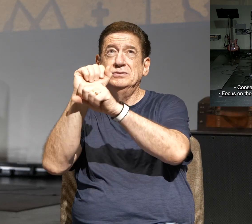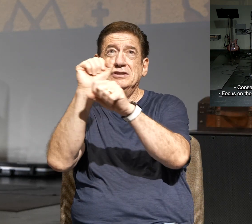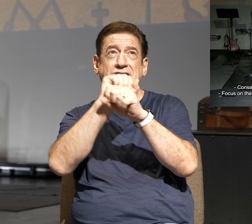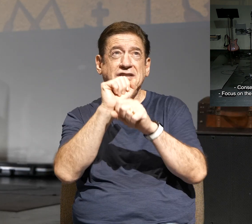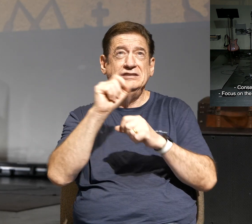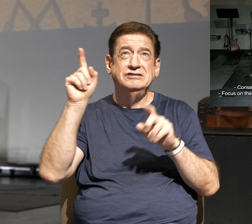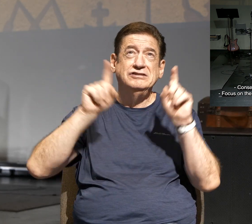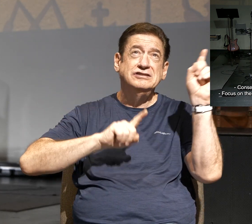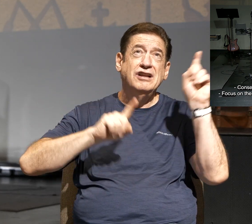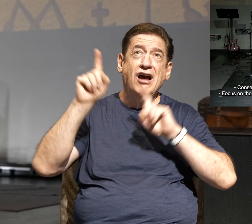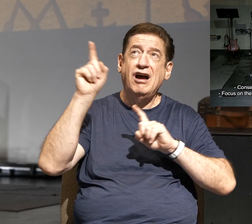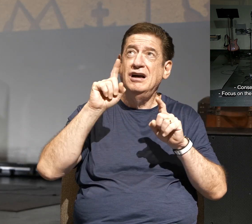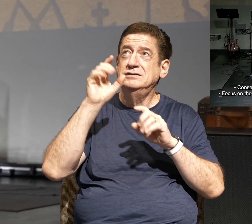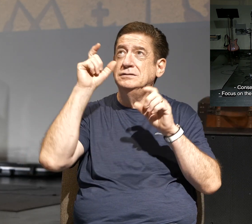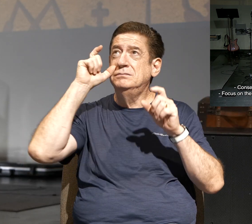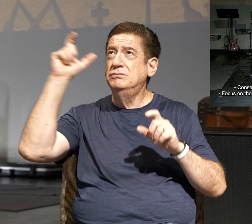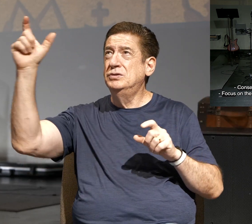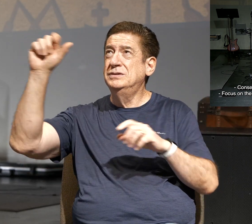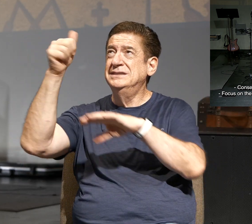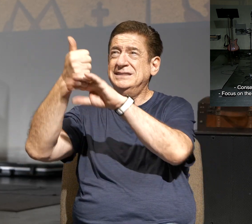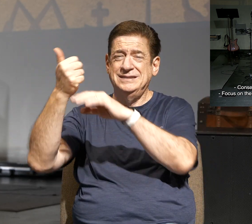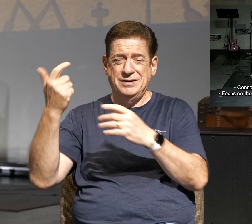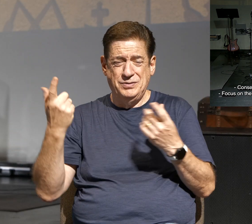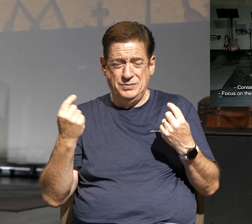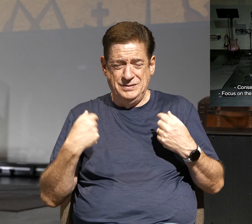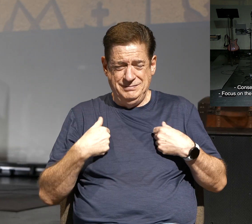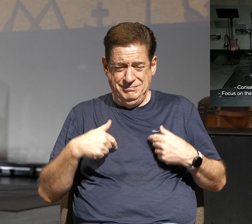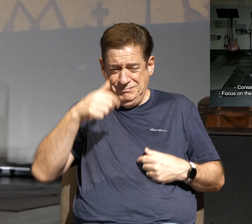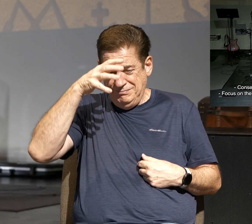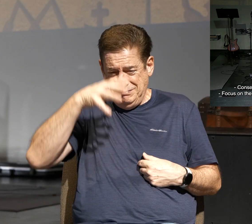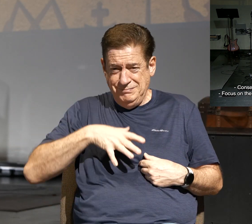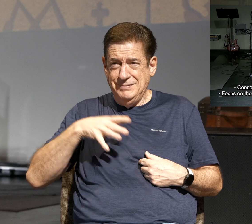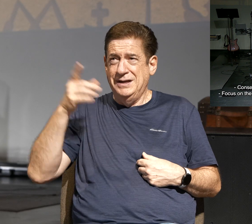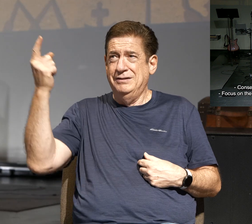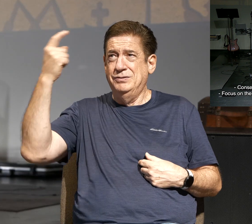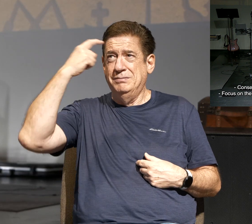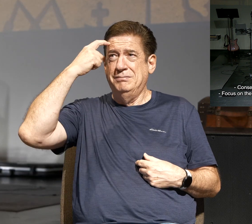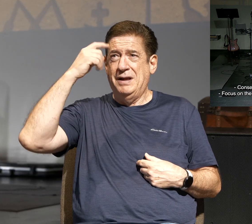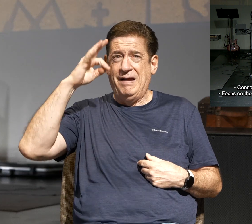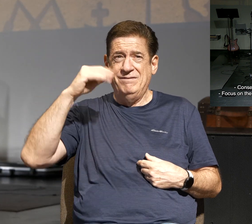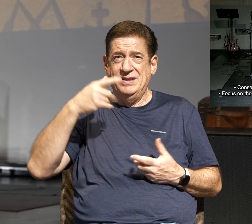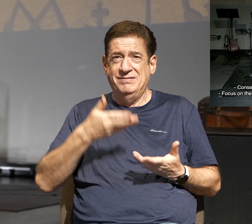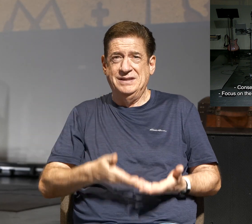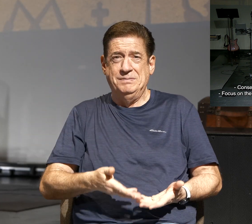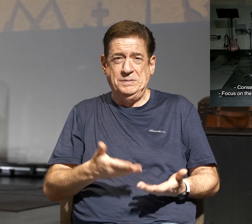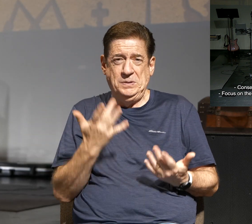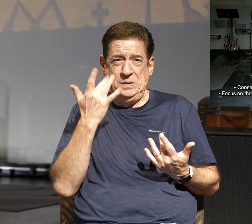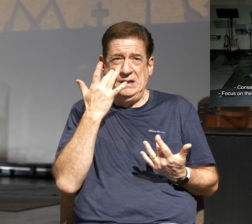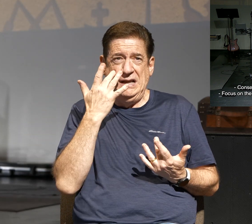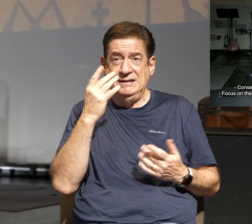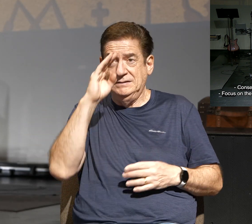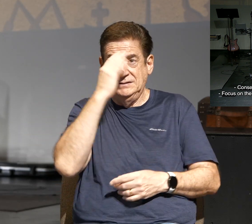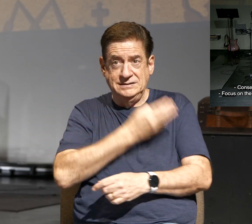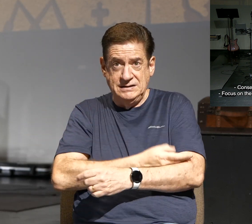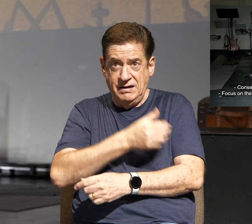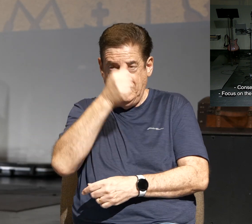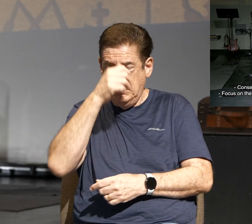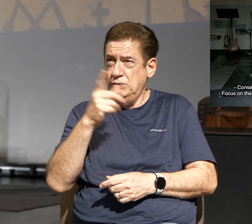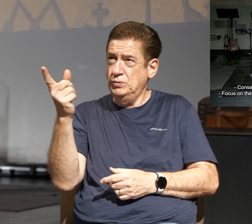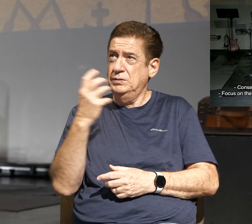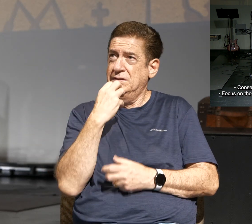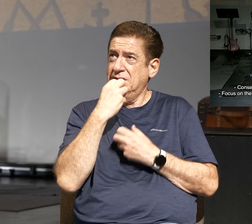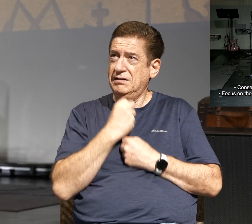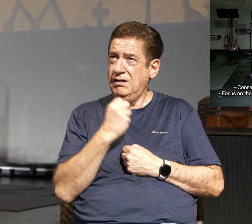you have set them in place, what is man that you are mindful of him and the son of man that you care for